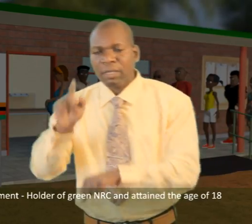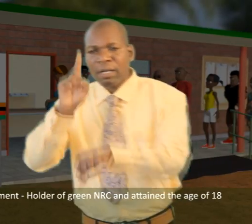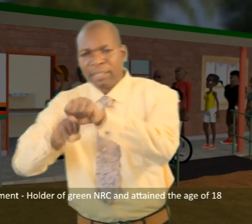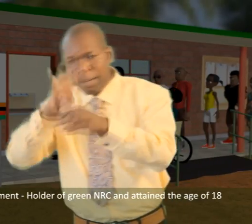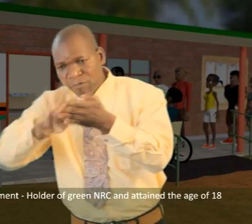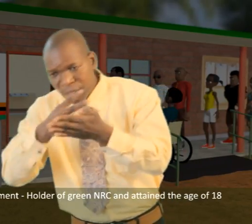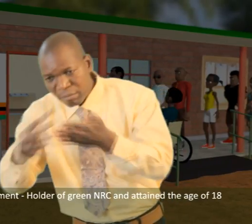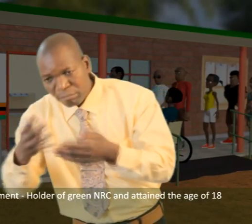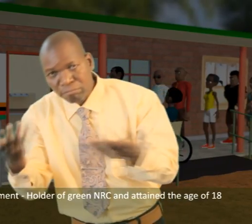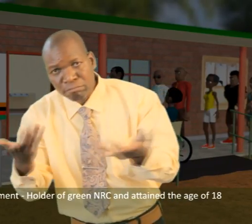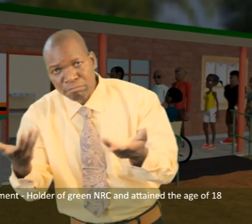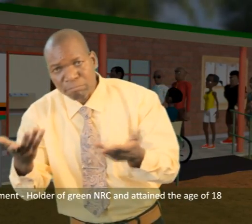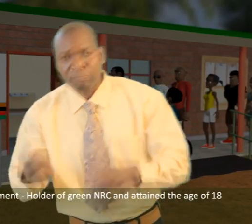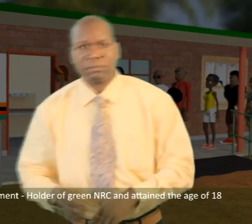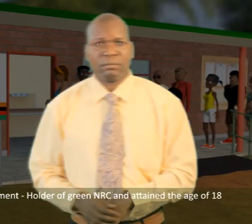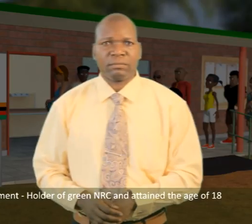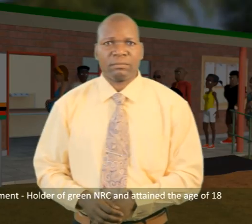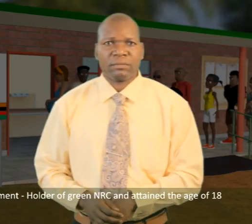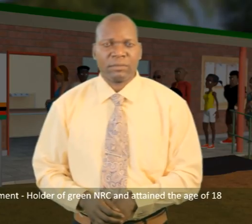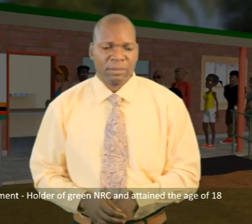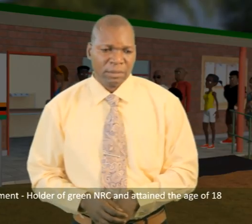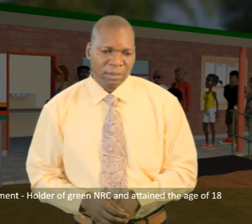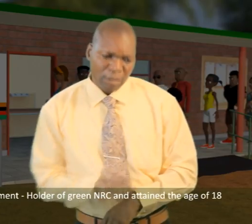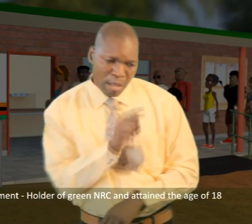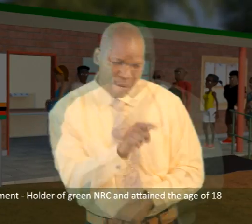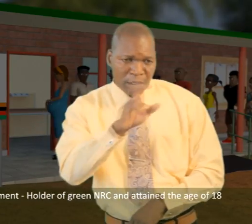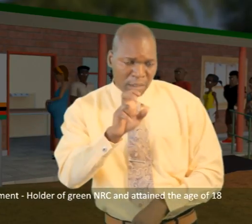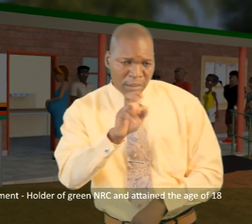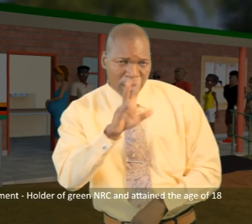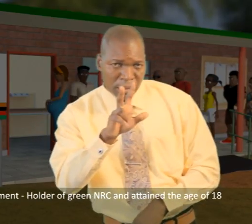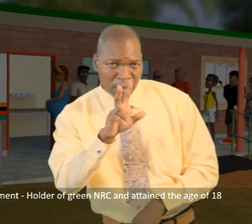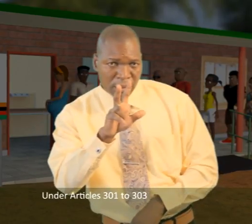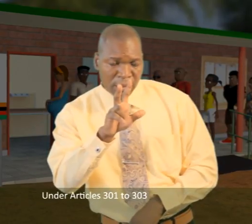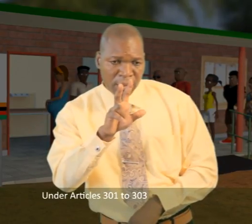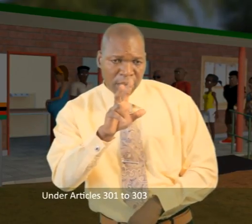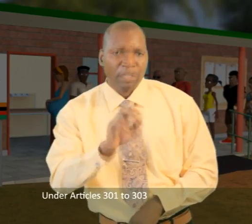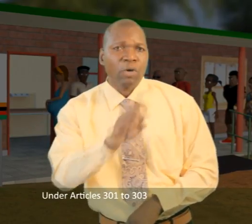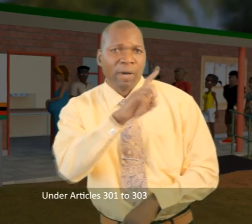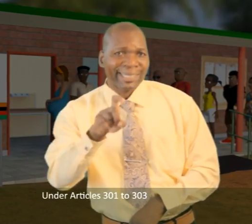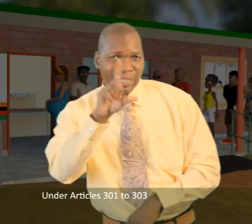requirement, holder of green NRC and attained the age of 18. Under Articles 301 to